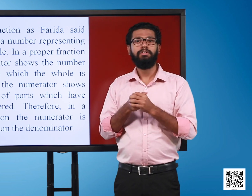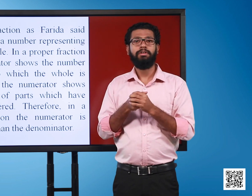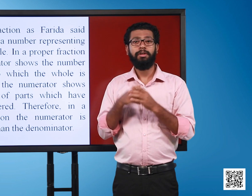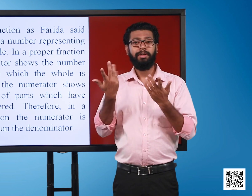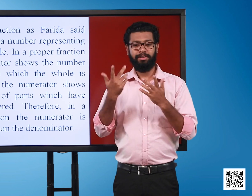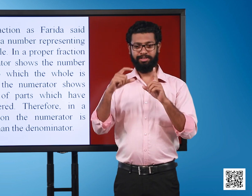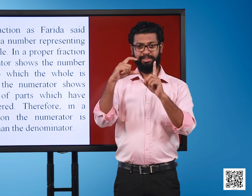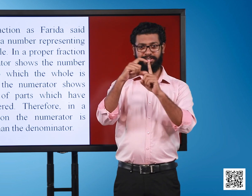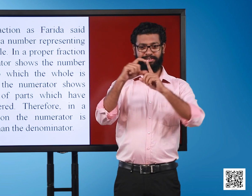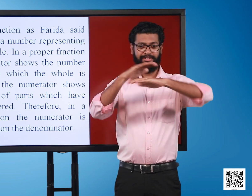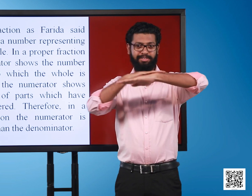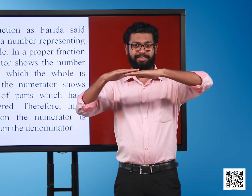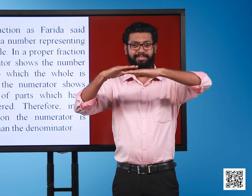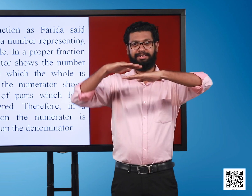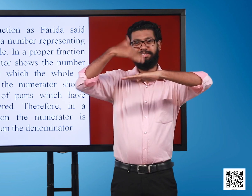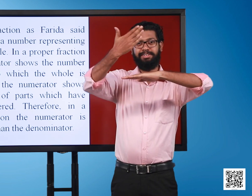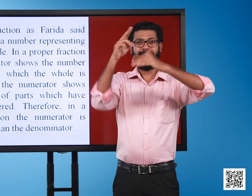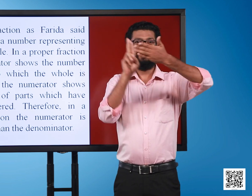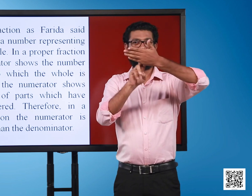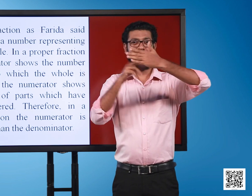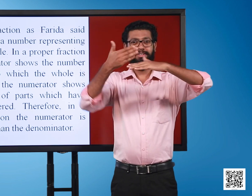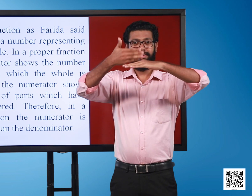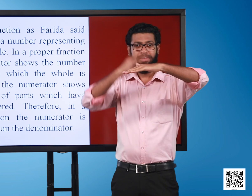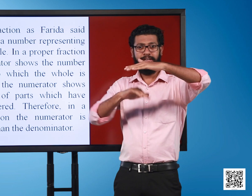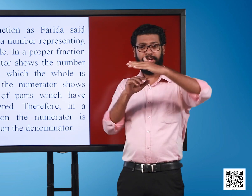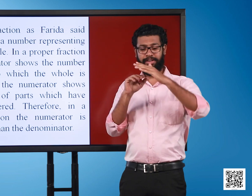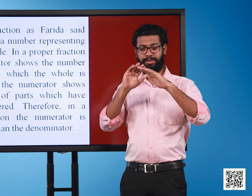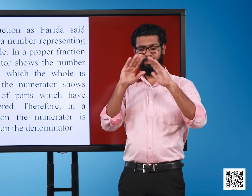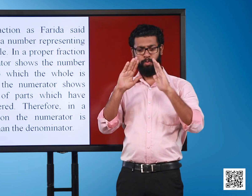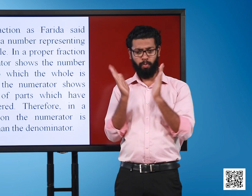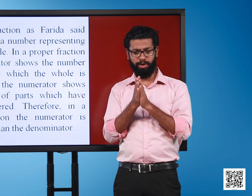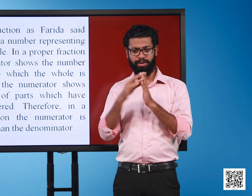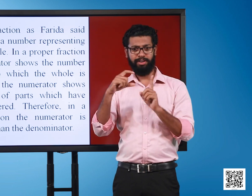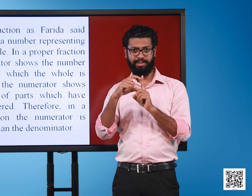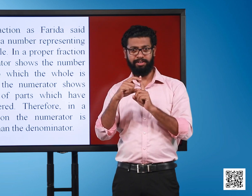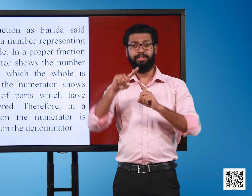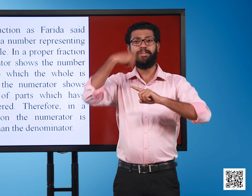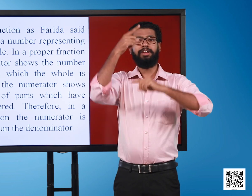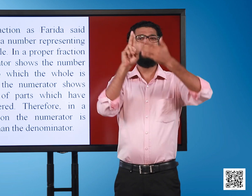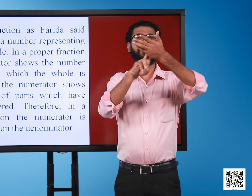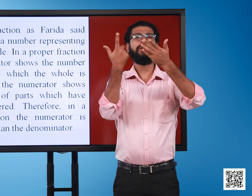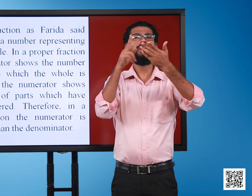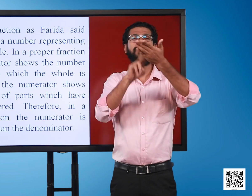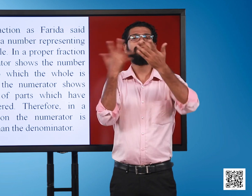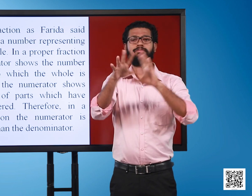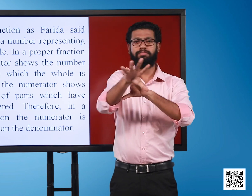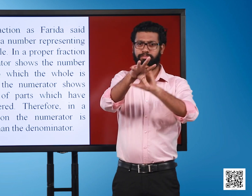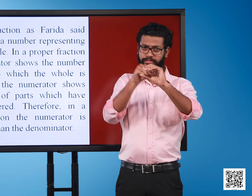In a proper fraction, the denominator shows the number of parts into which the whole is divided, and the